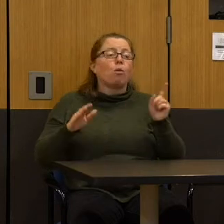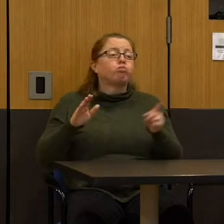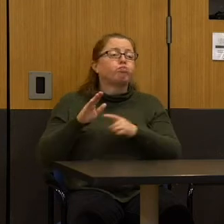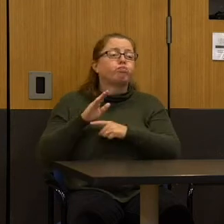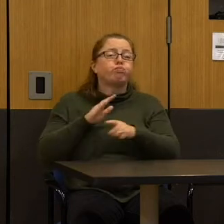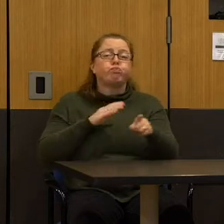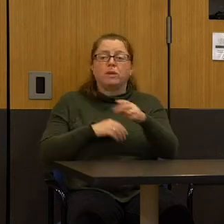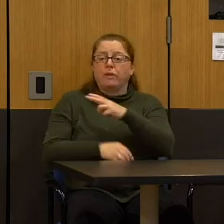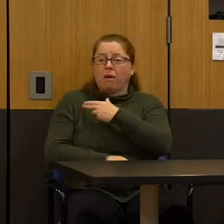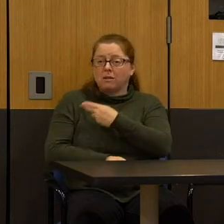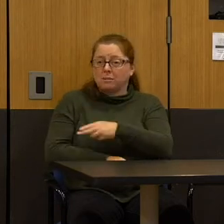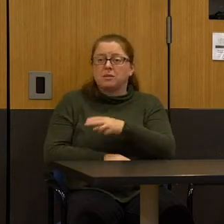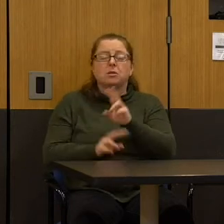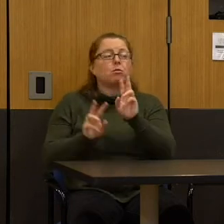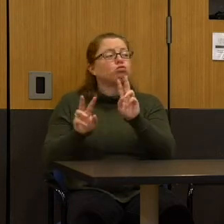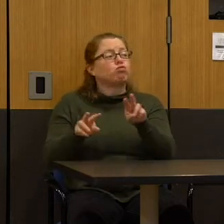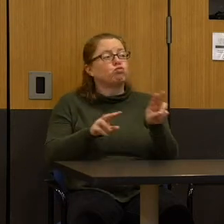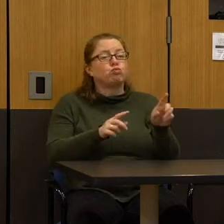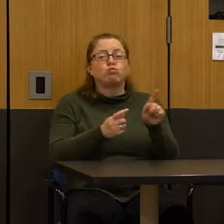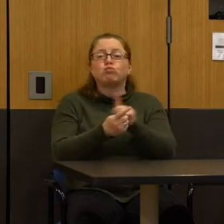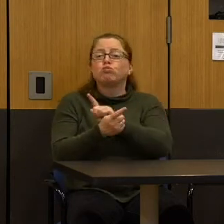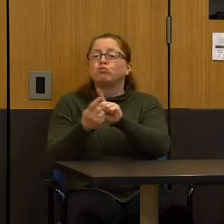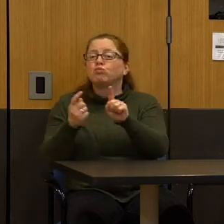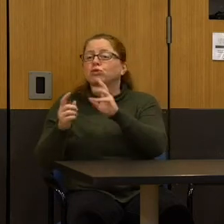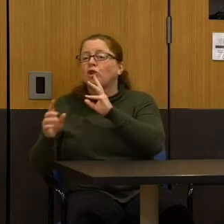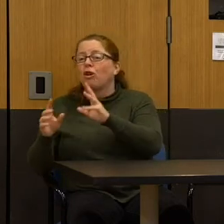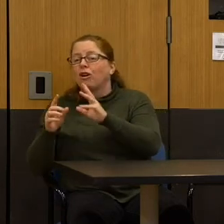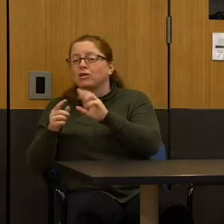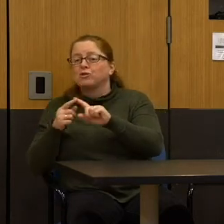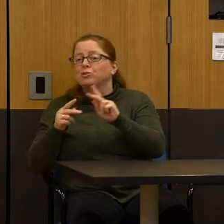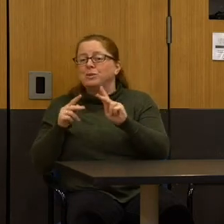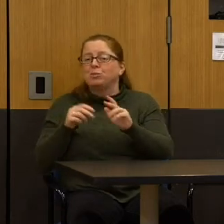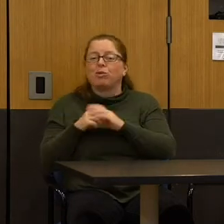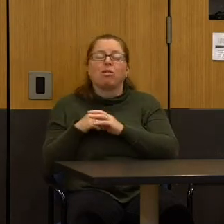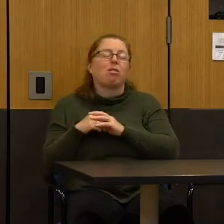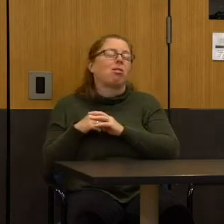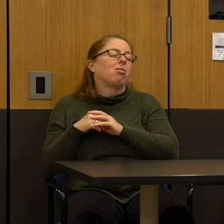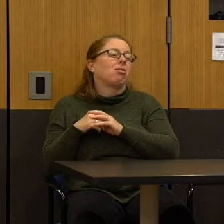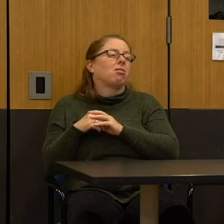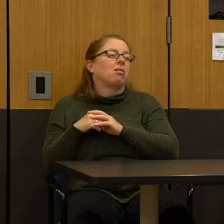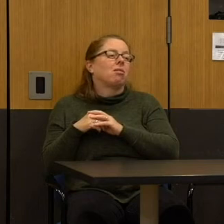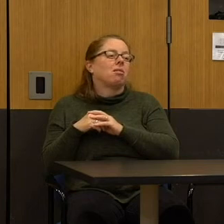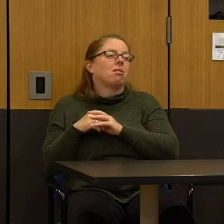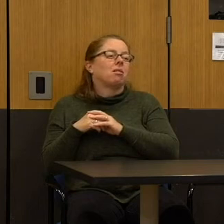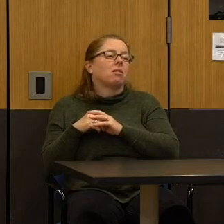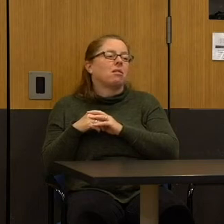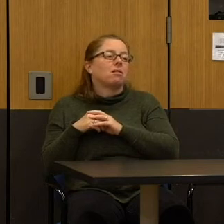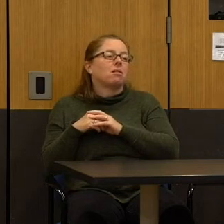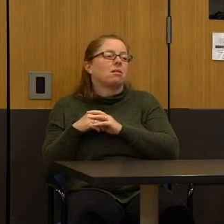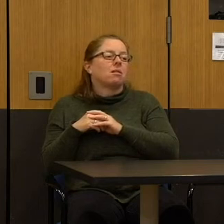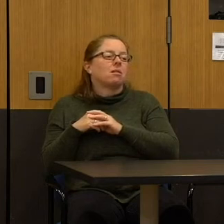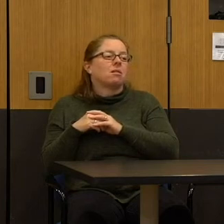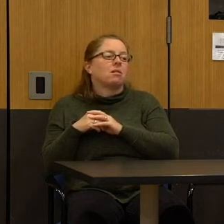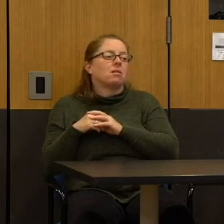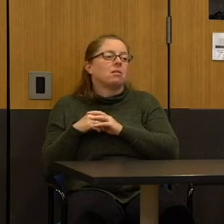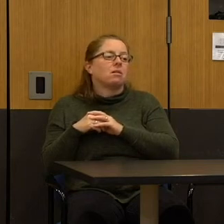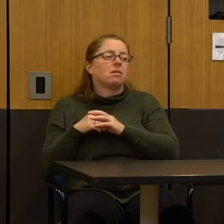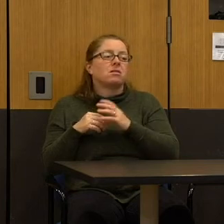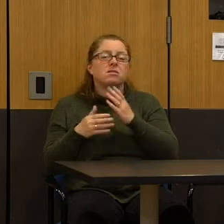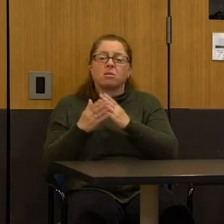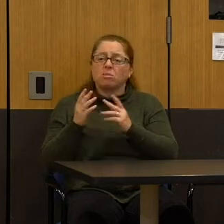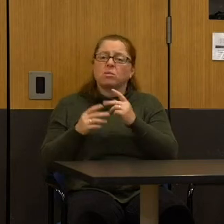hospital and talk to people. And to a person, I was told that they were living in a state